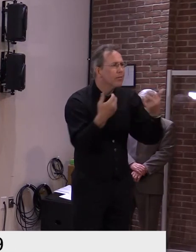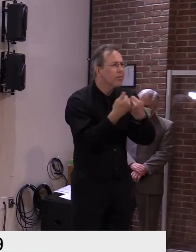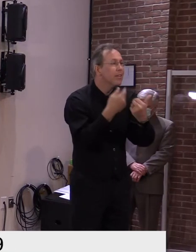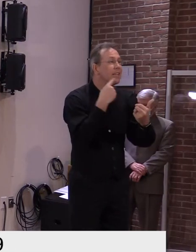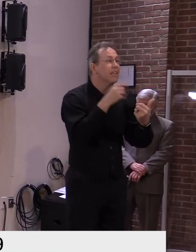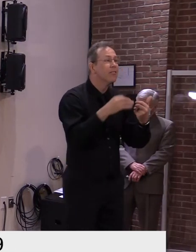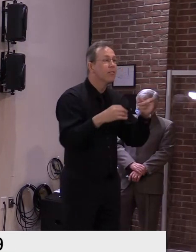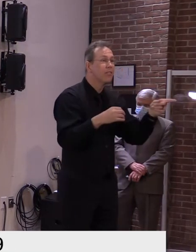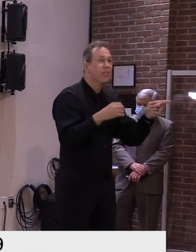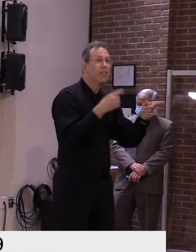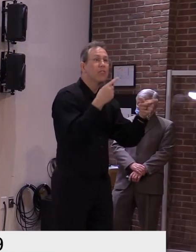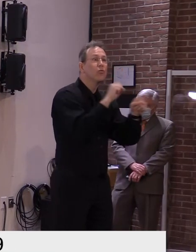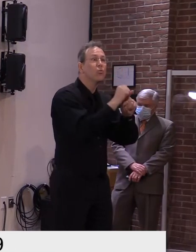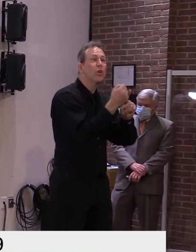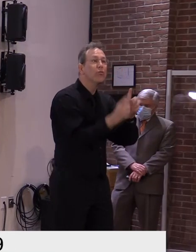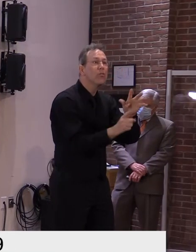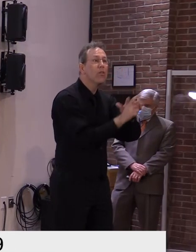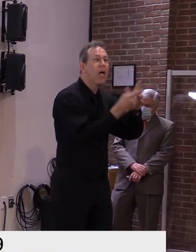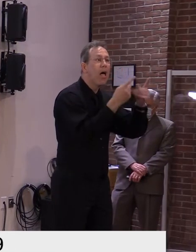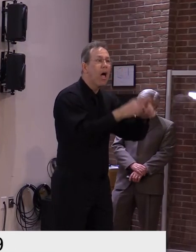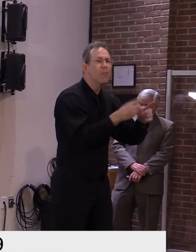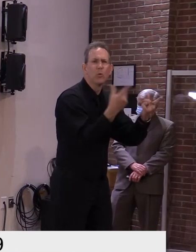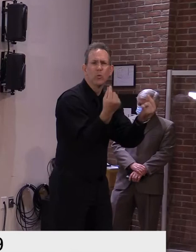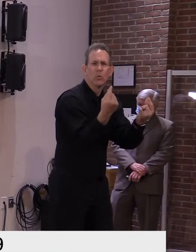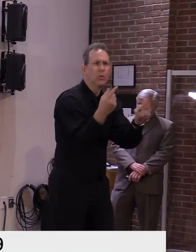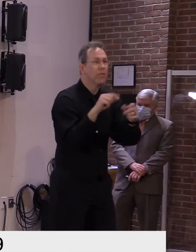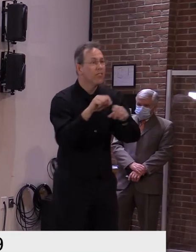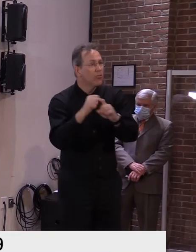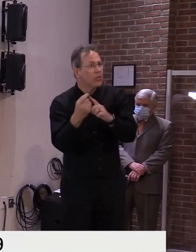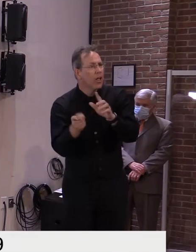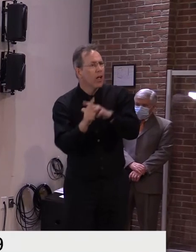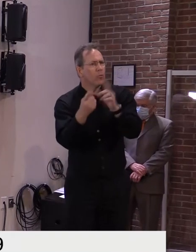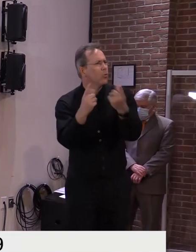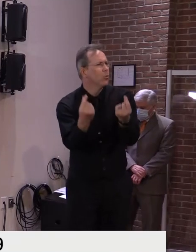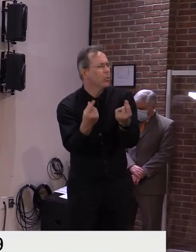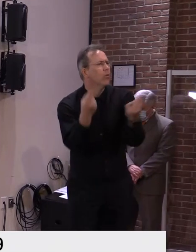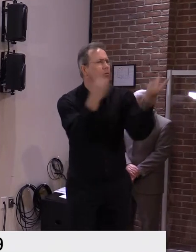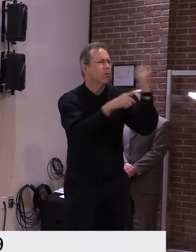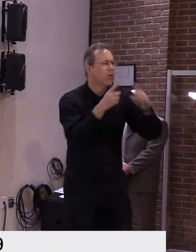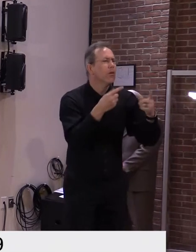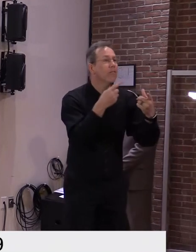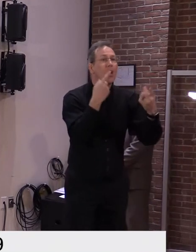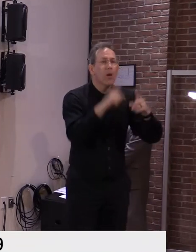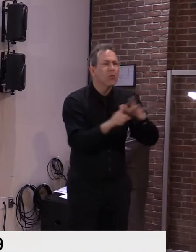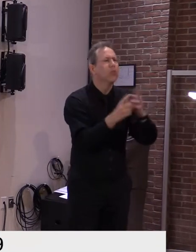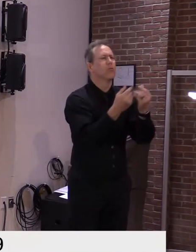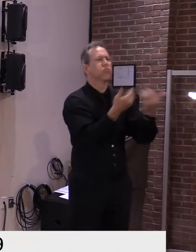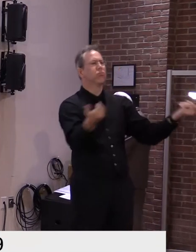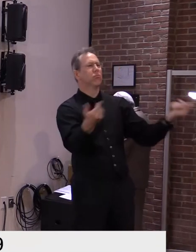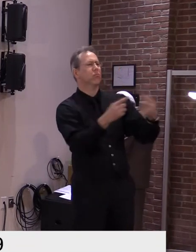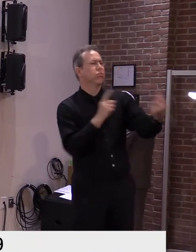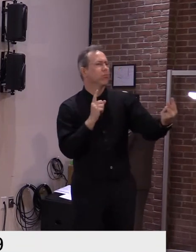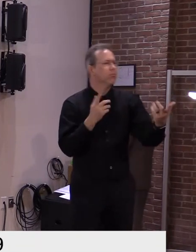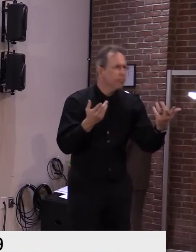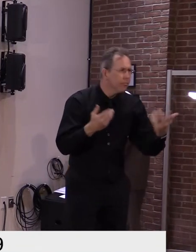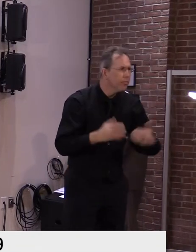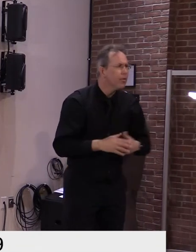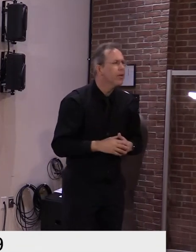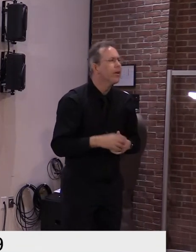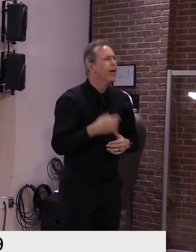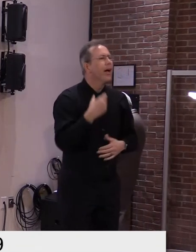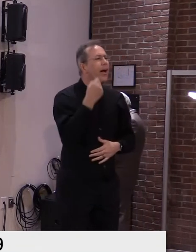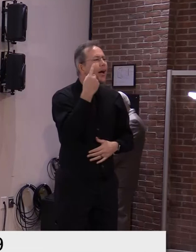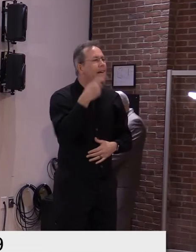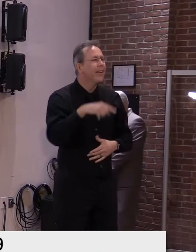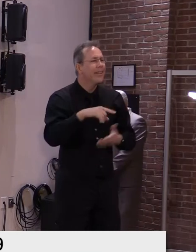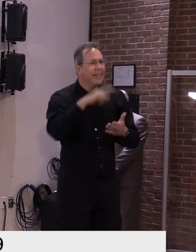I'm terribly disappointing for those involved. I can't imagine how they feel at this point in time,